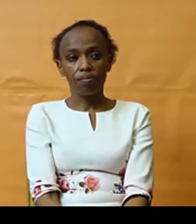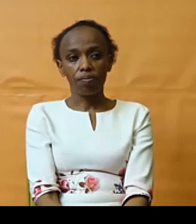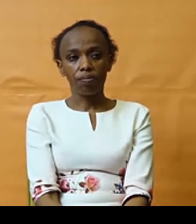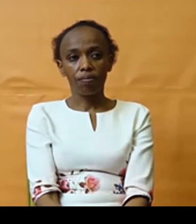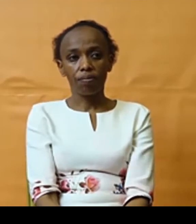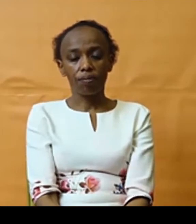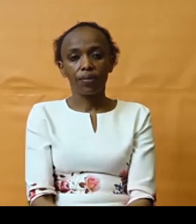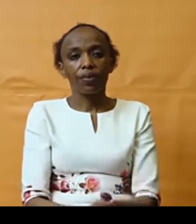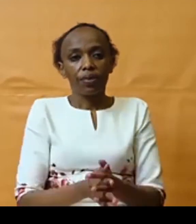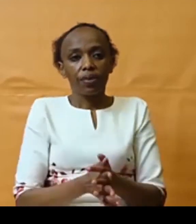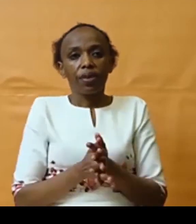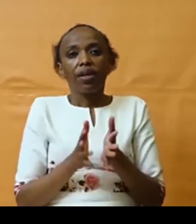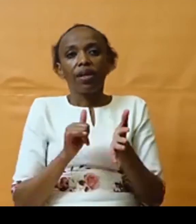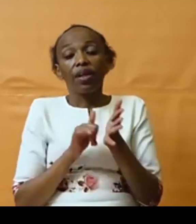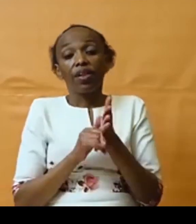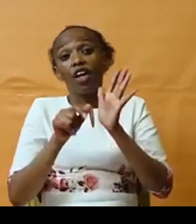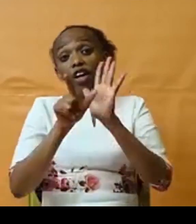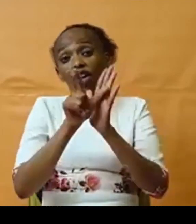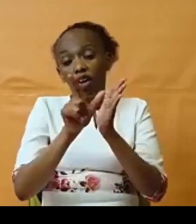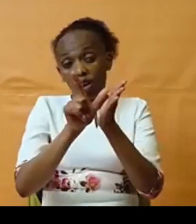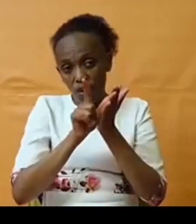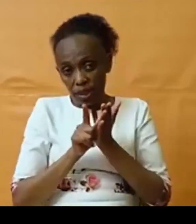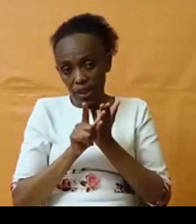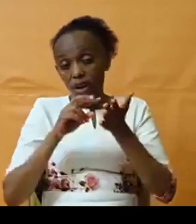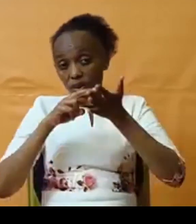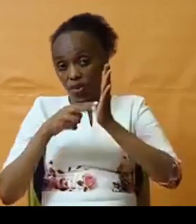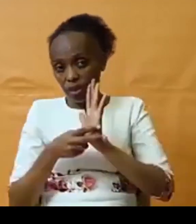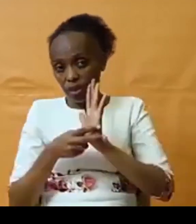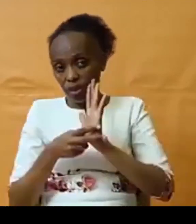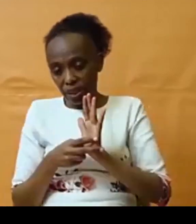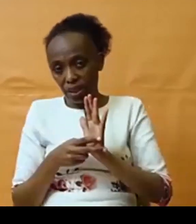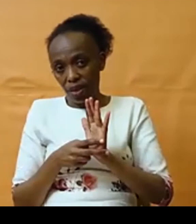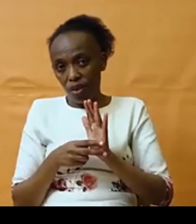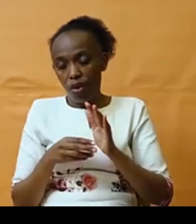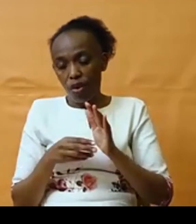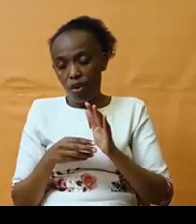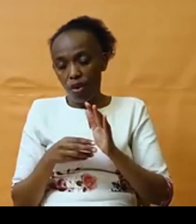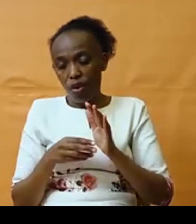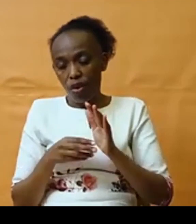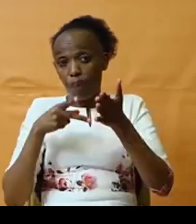that the loans are being contracted for are underpinned by the principle of leaving no one behind.